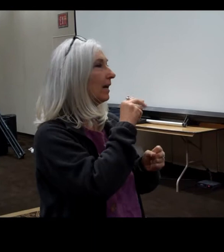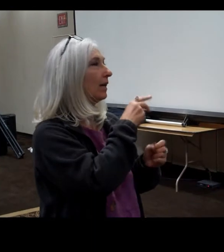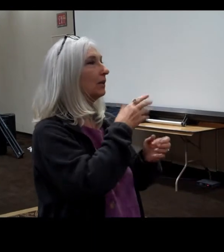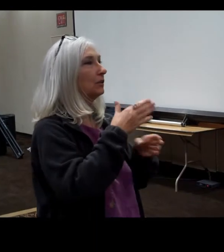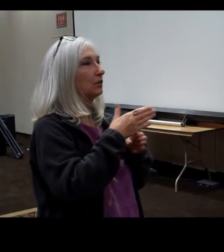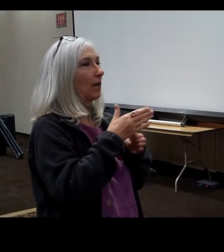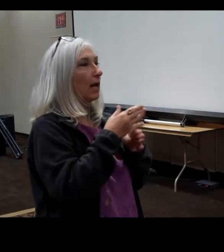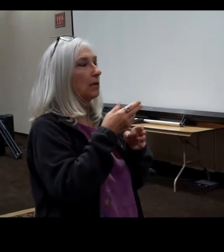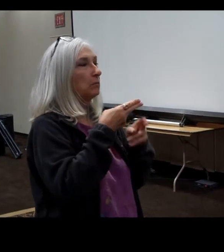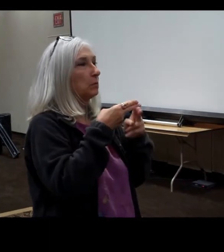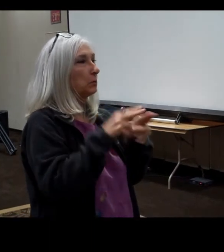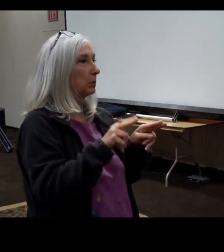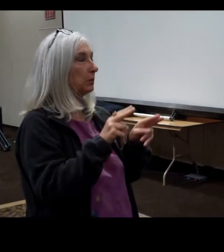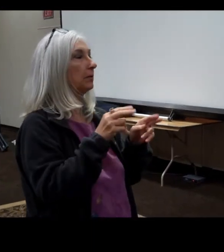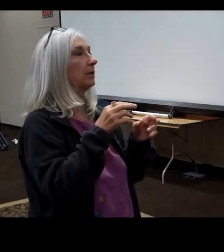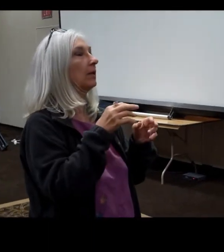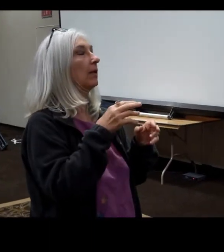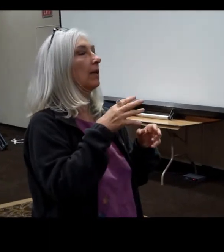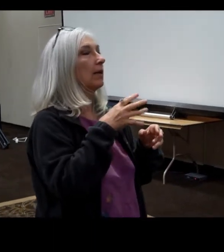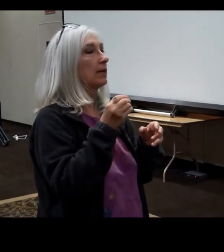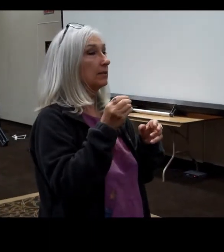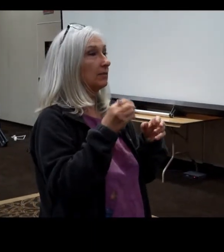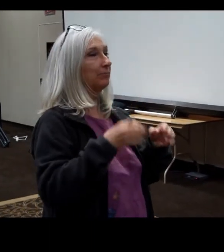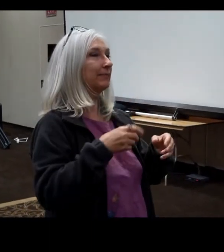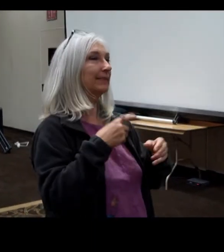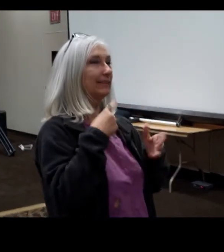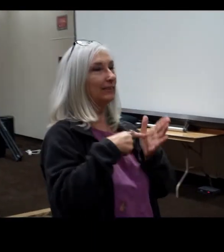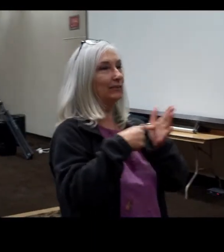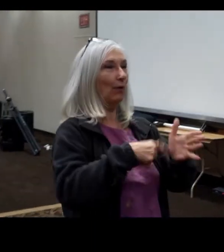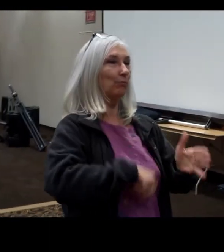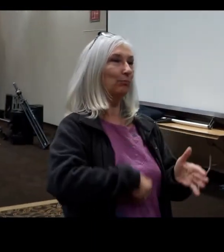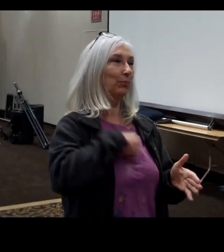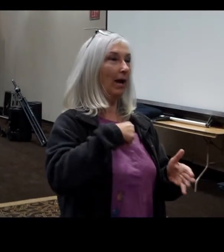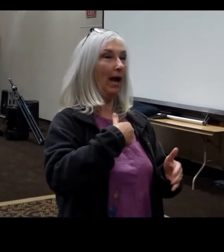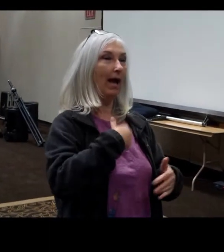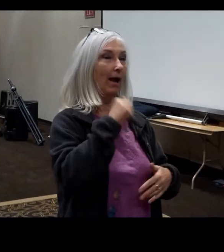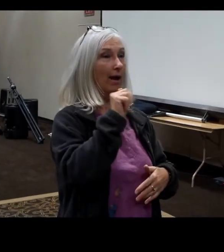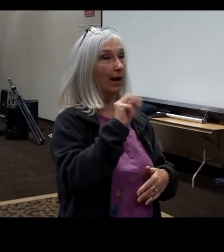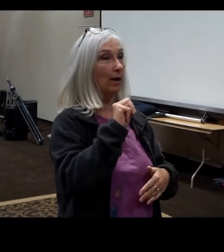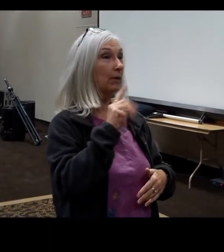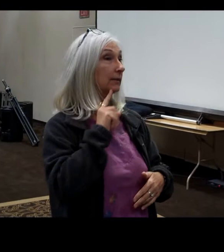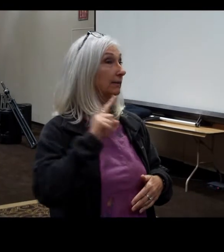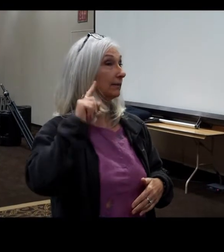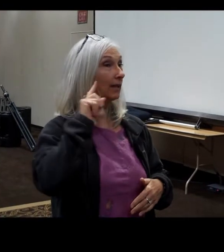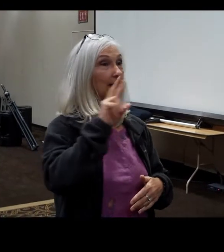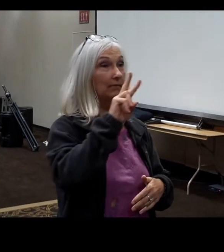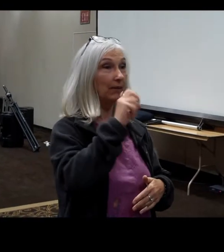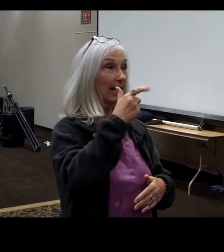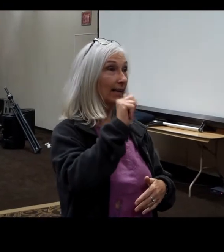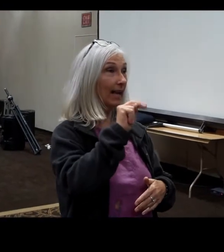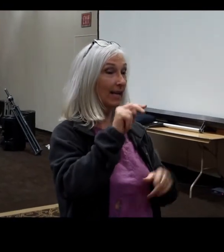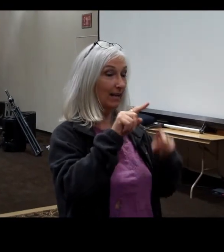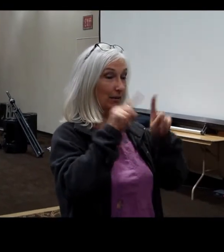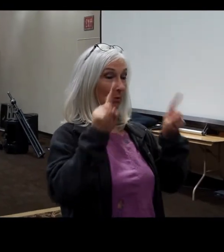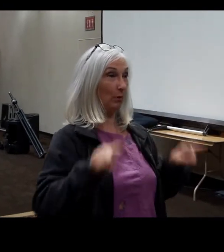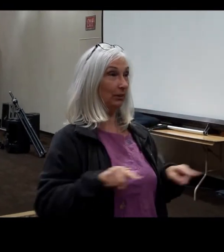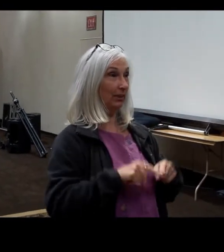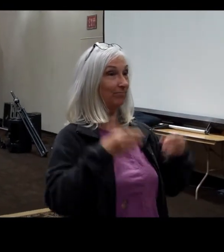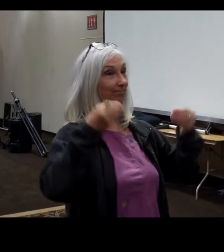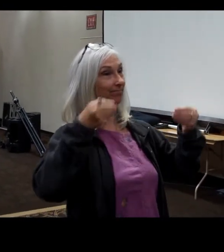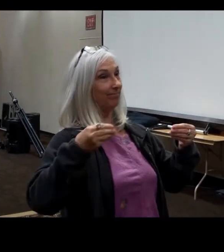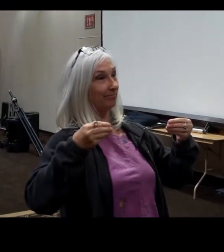and why they support being vegans, and just share something very briefly with me to show pride that they are deaf